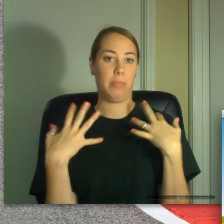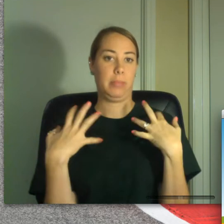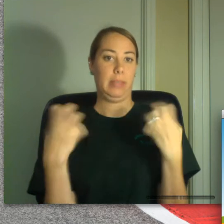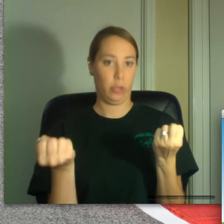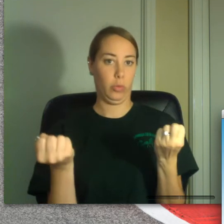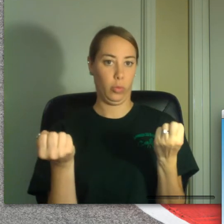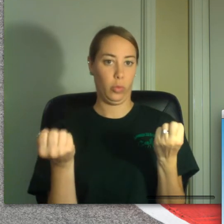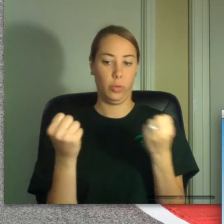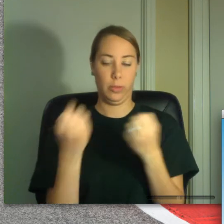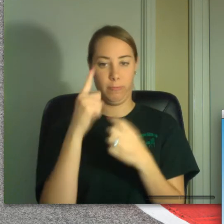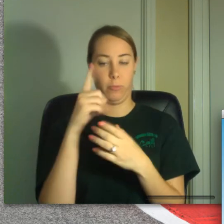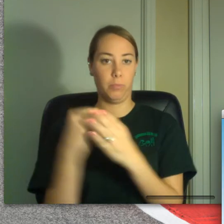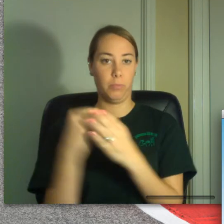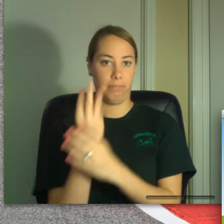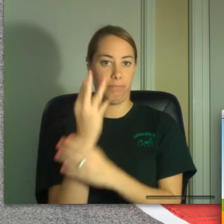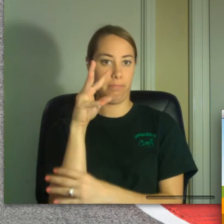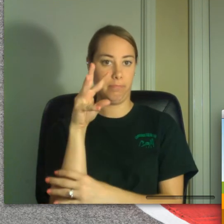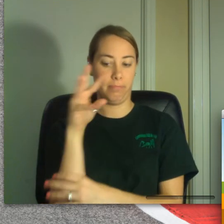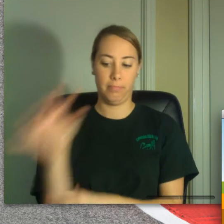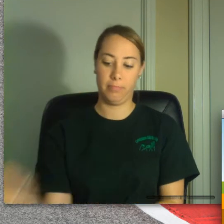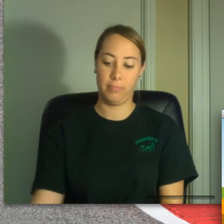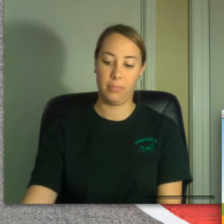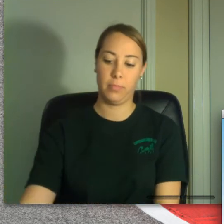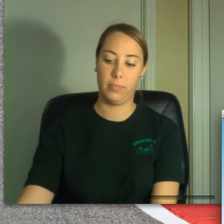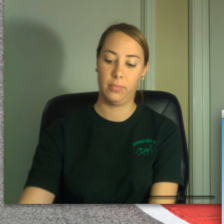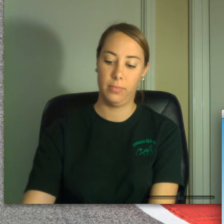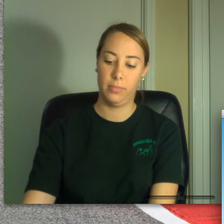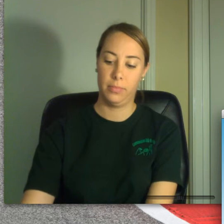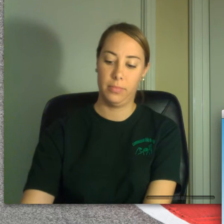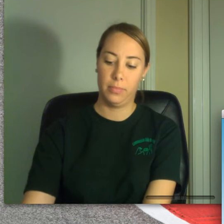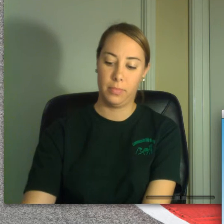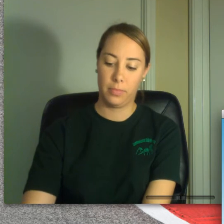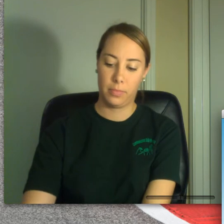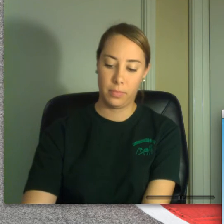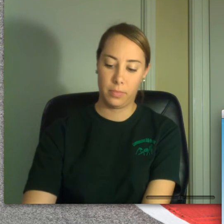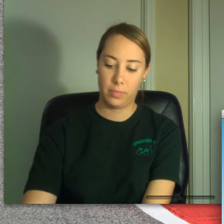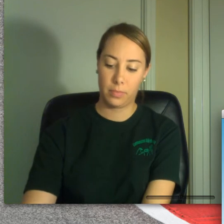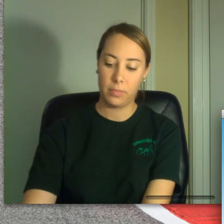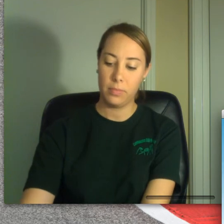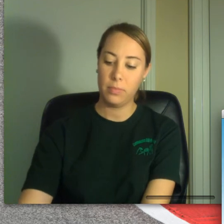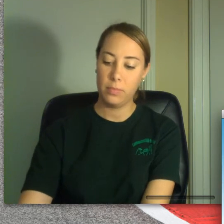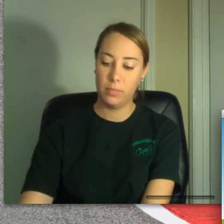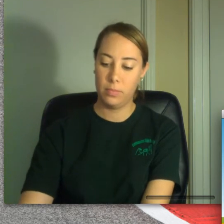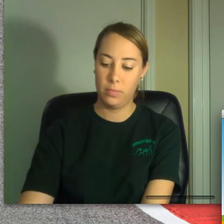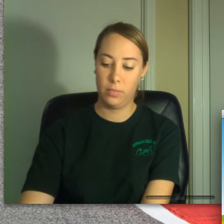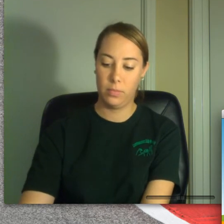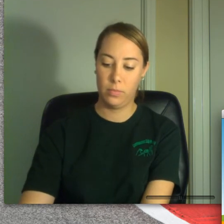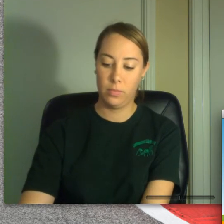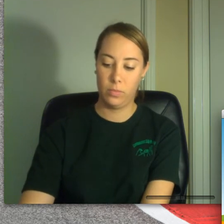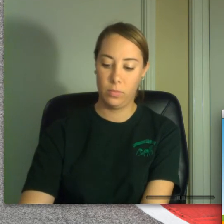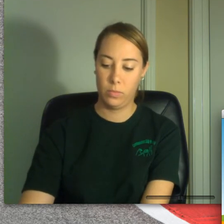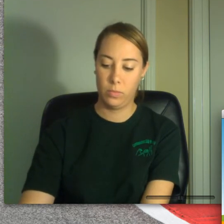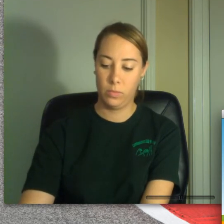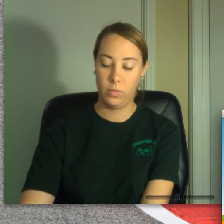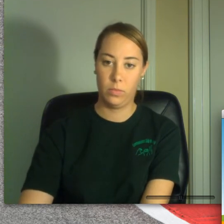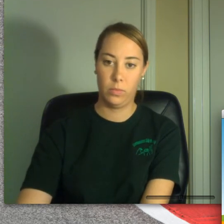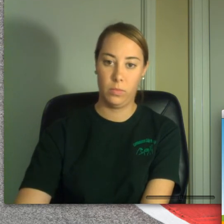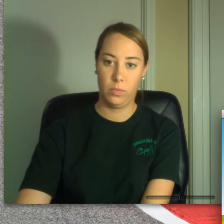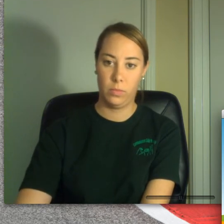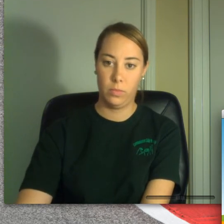Plants get light from the sun, water from the ground, and carbon dioxide from the air. All of these